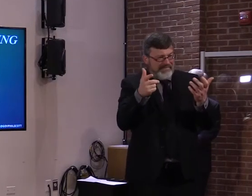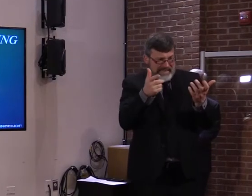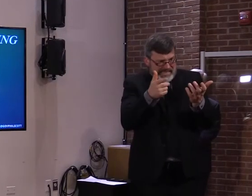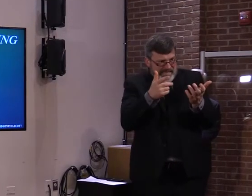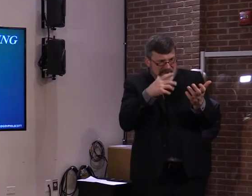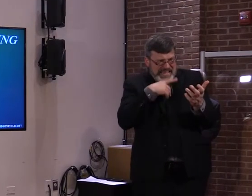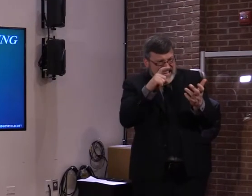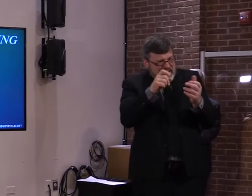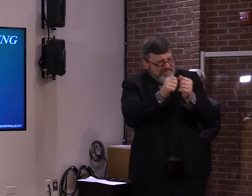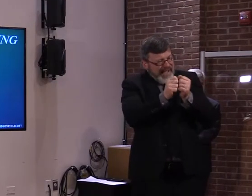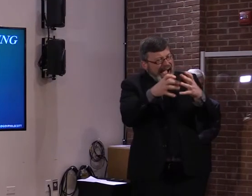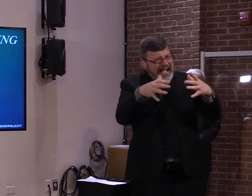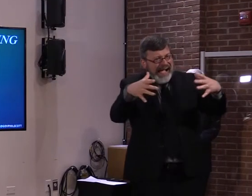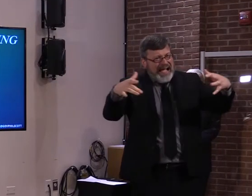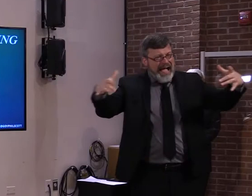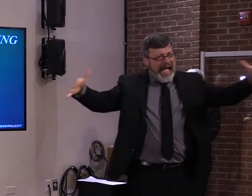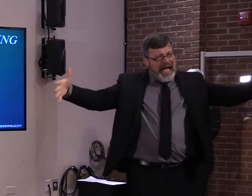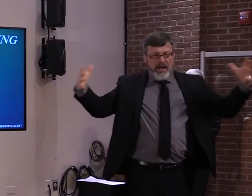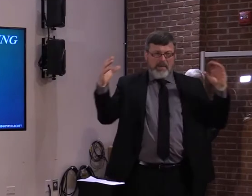place.